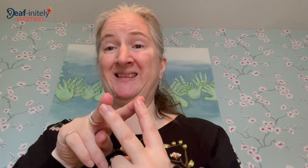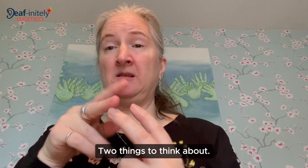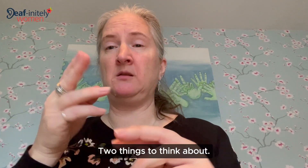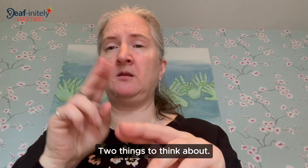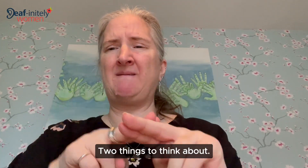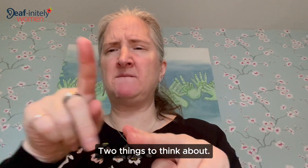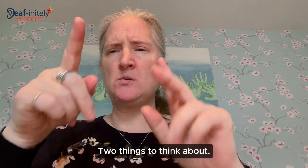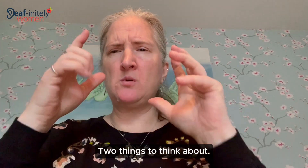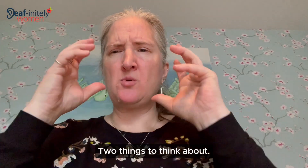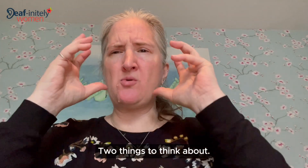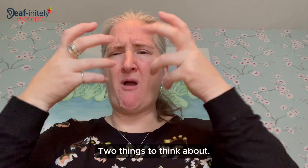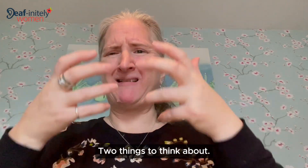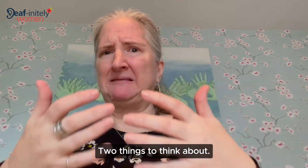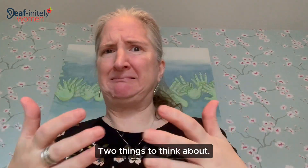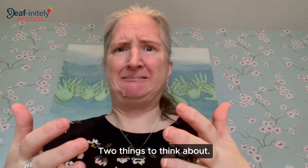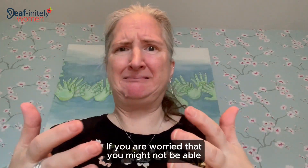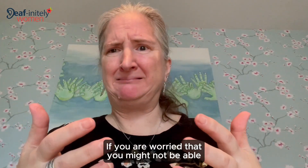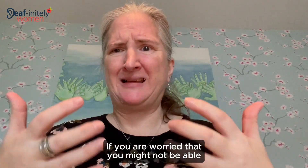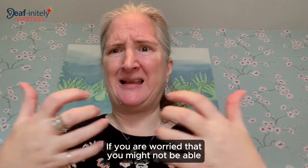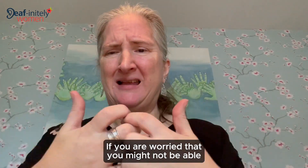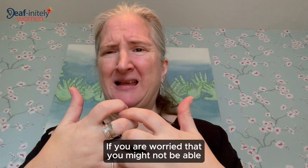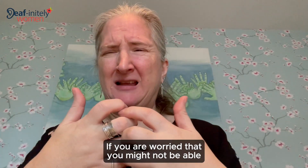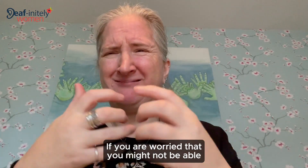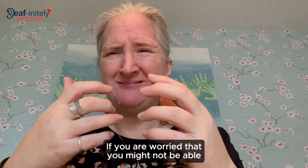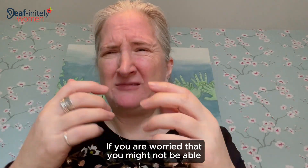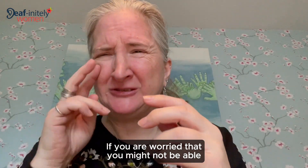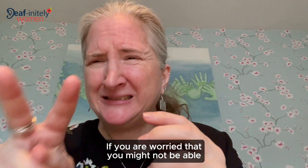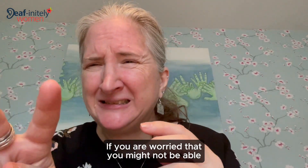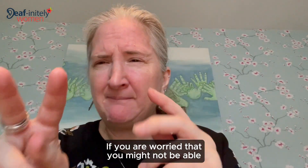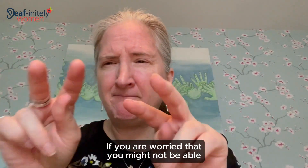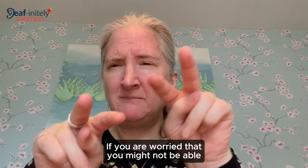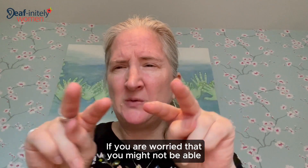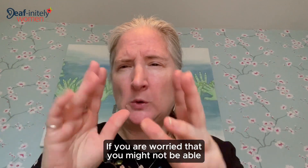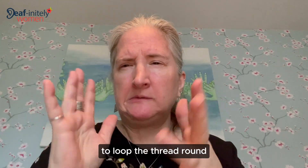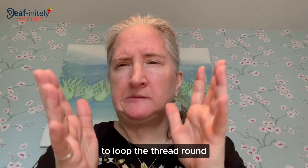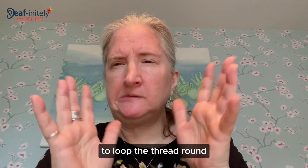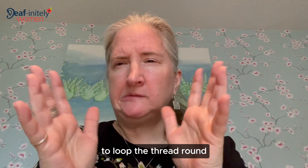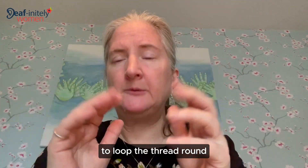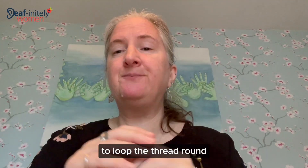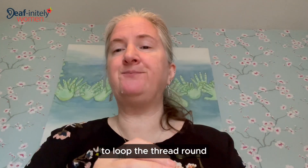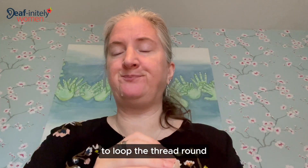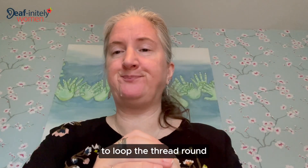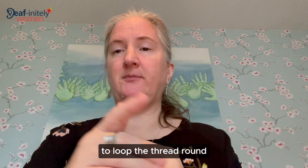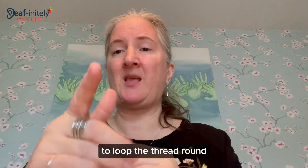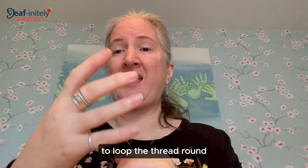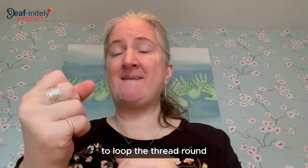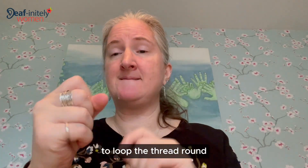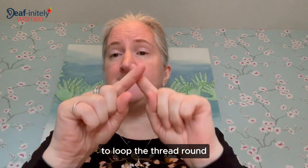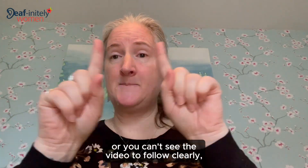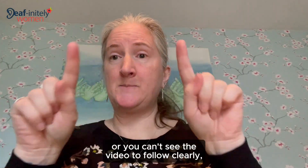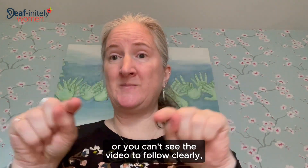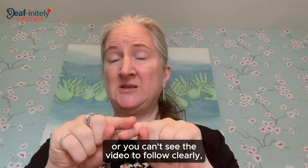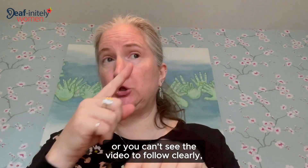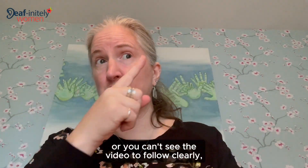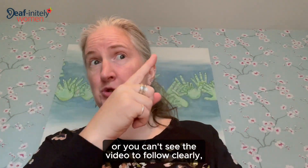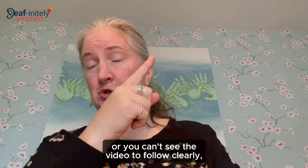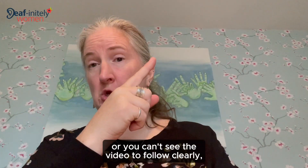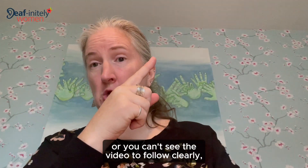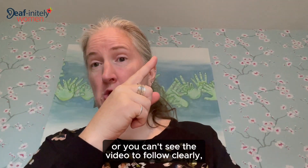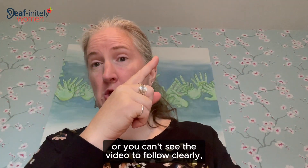Two things to think about. If you're worried that you might not be able to loop the thread round or you can't see the video to